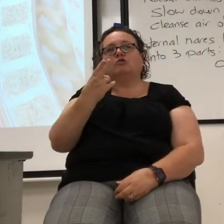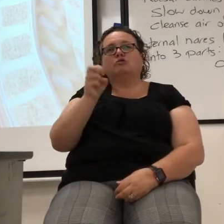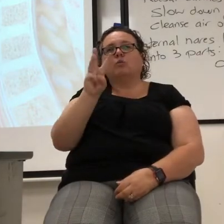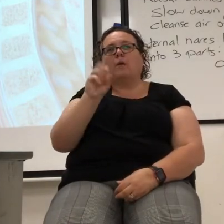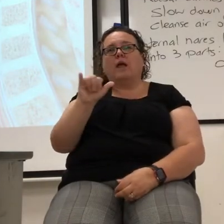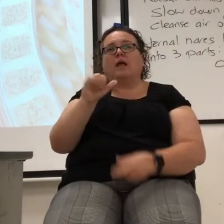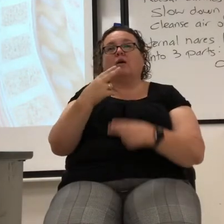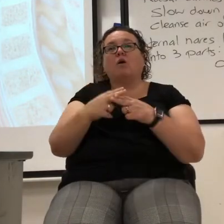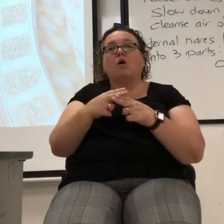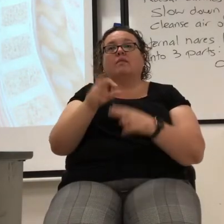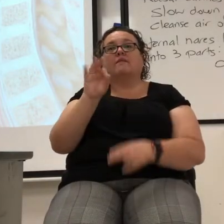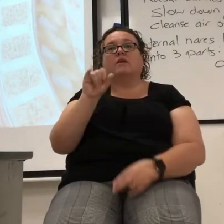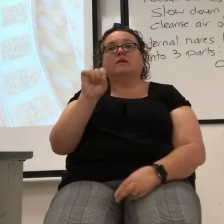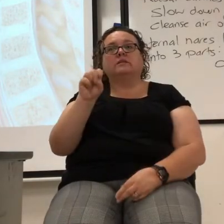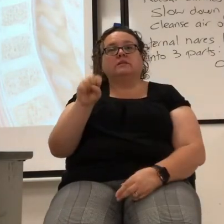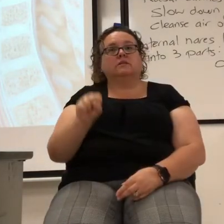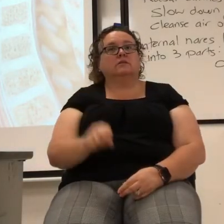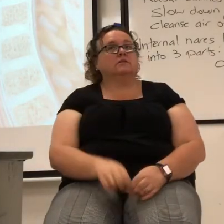In